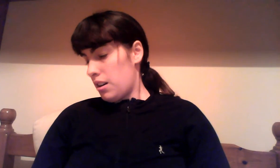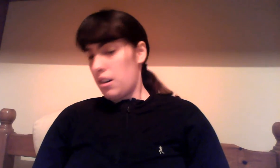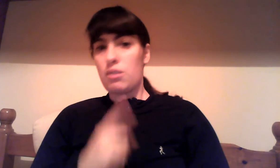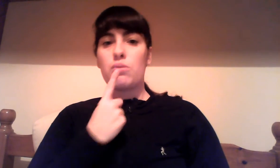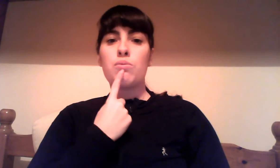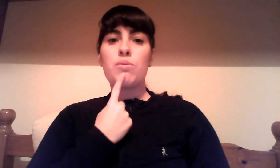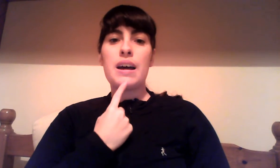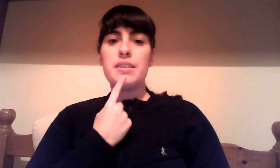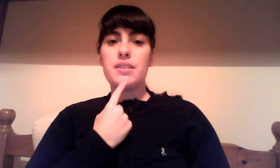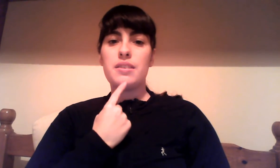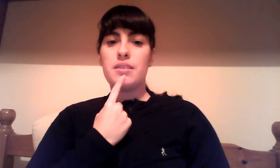Red.